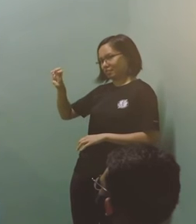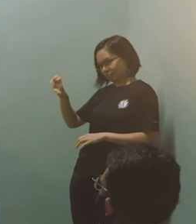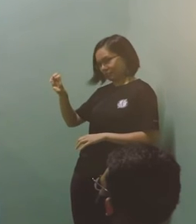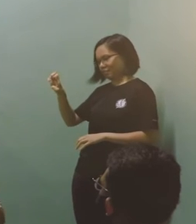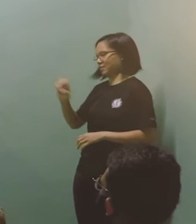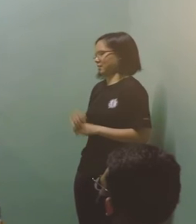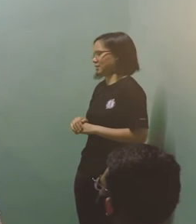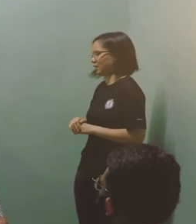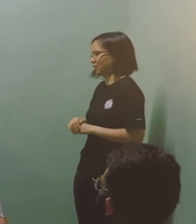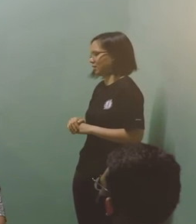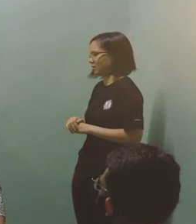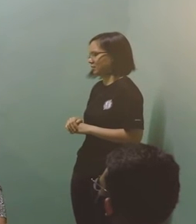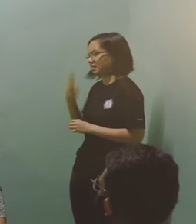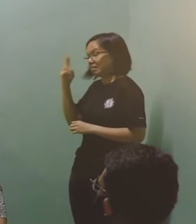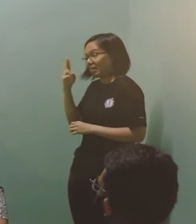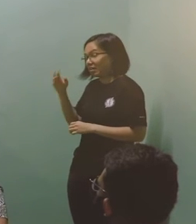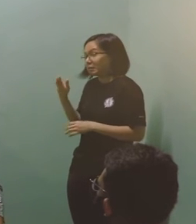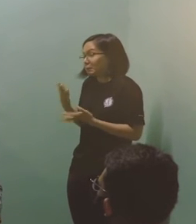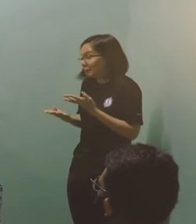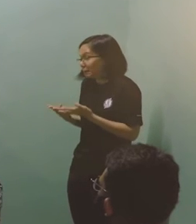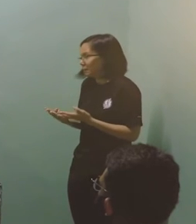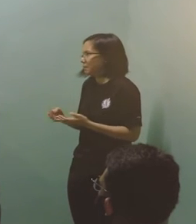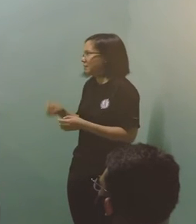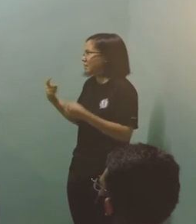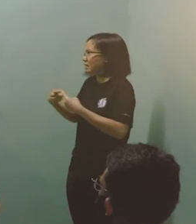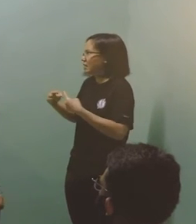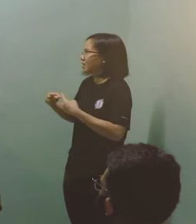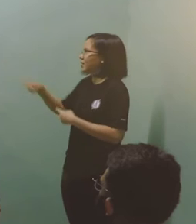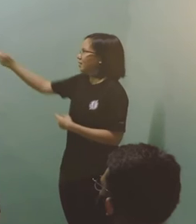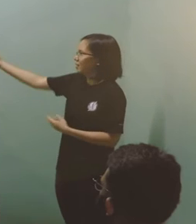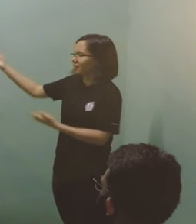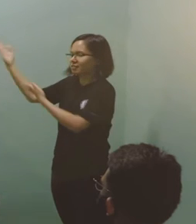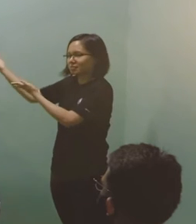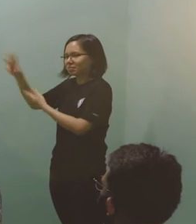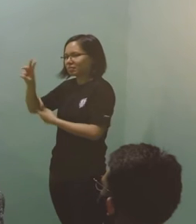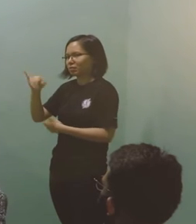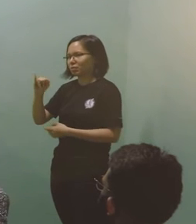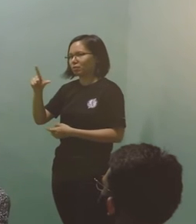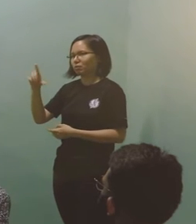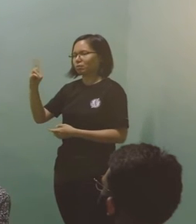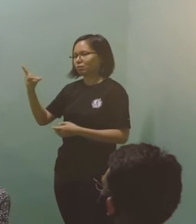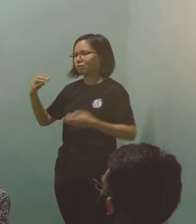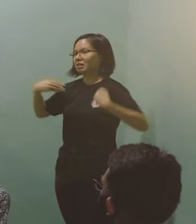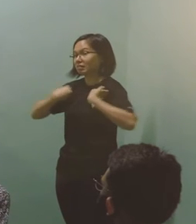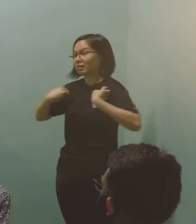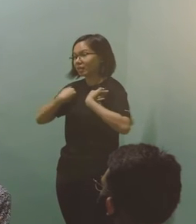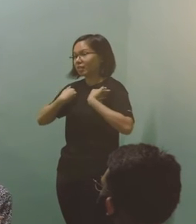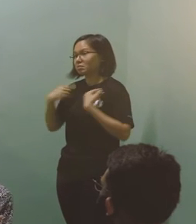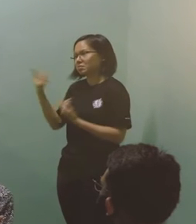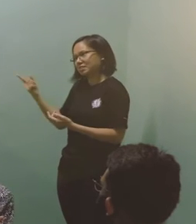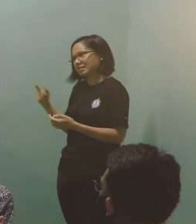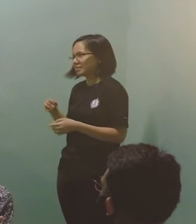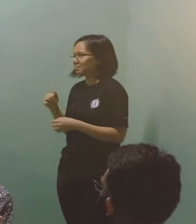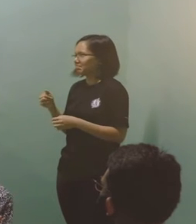a wild animal that's clearly just resting, right? And on a second part of it is that it's an apex predator. What makes you think